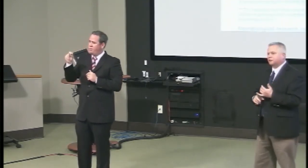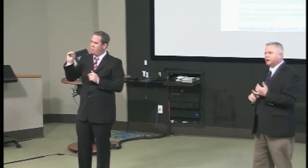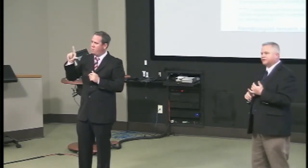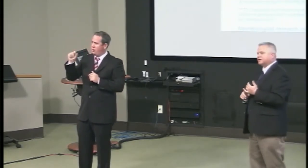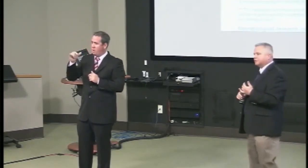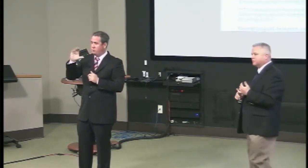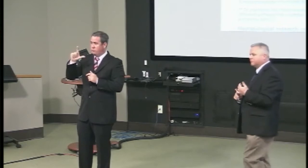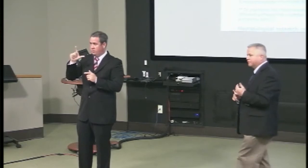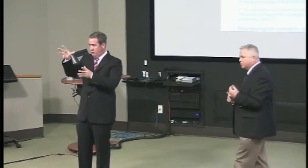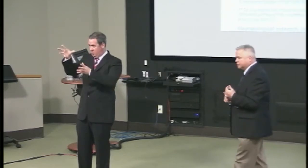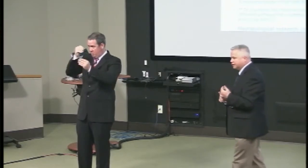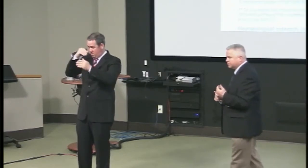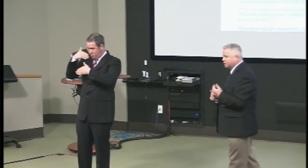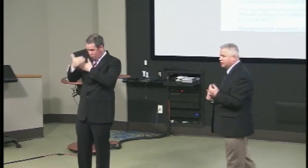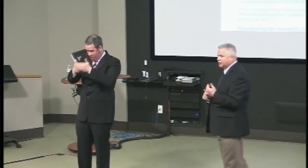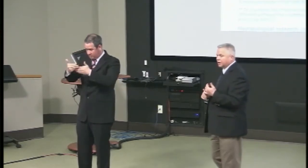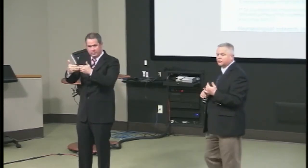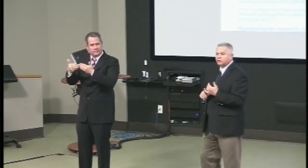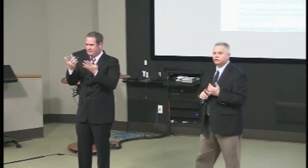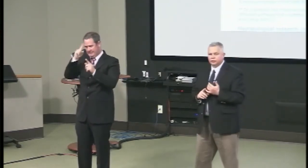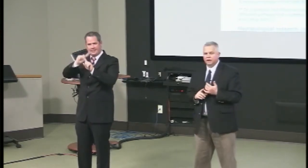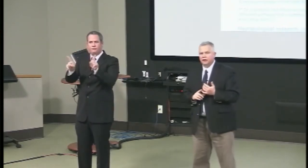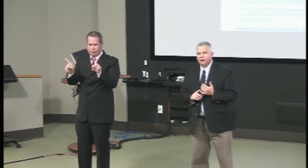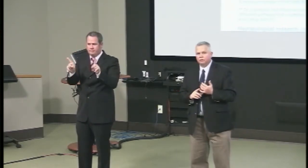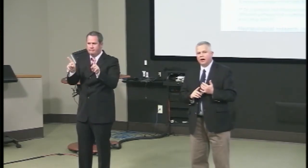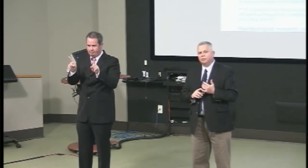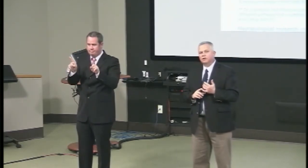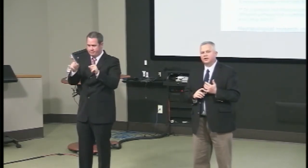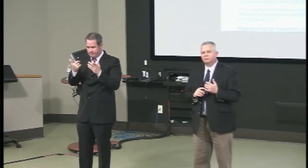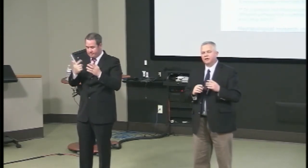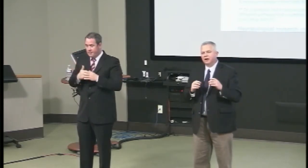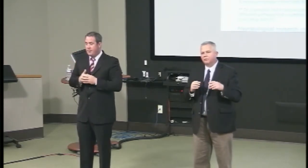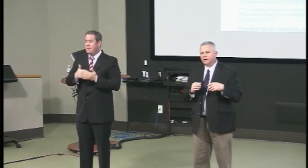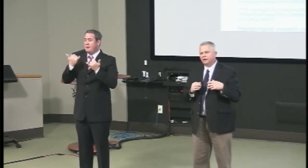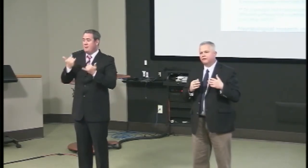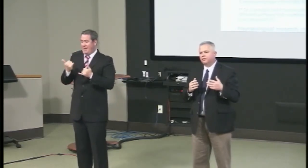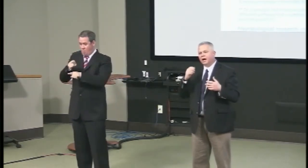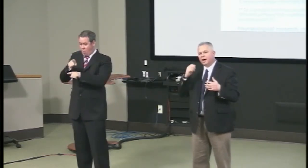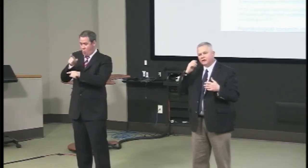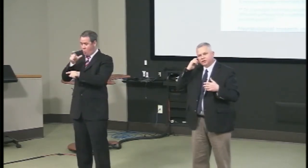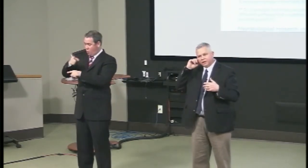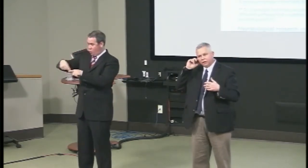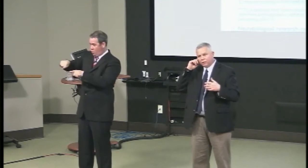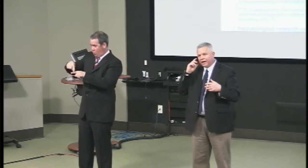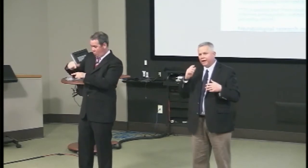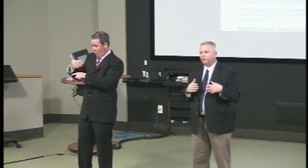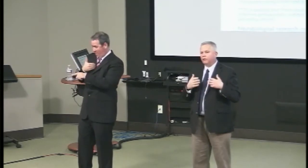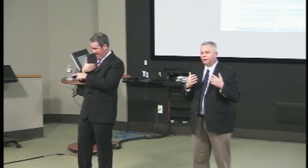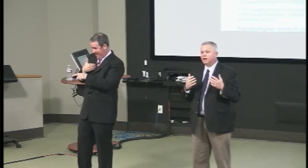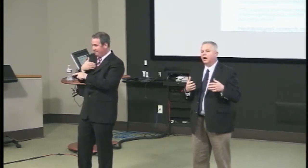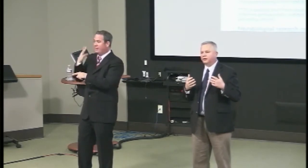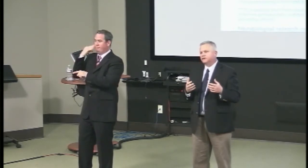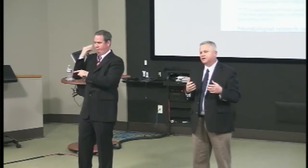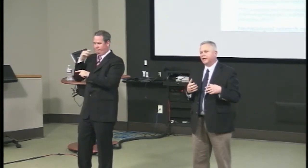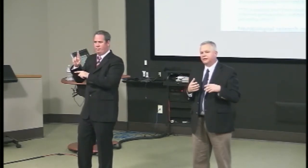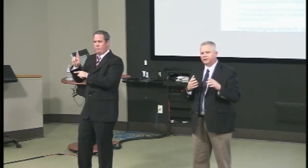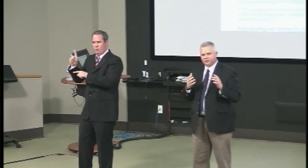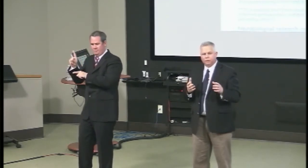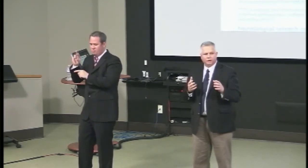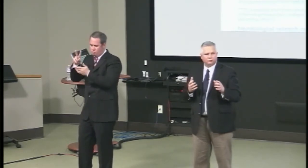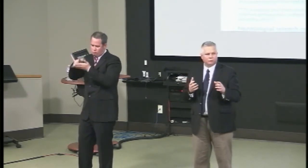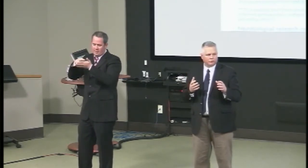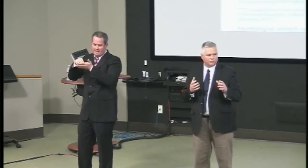phonological processing difficulties include problems in becoming phonologically aware or